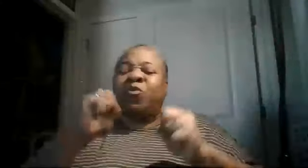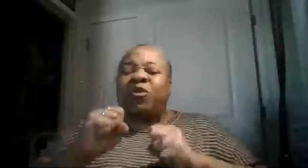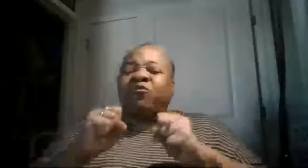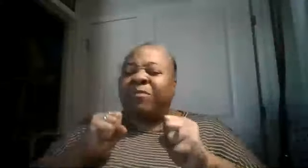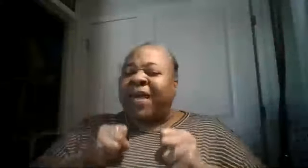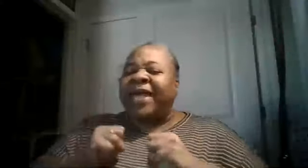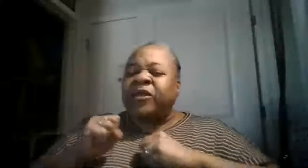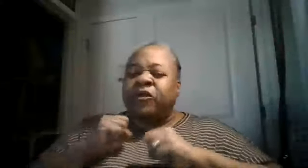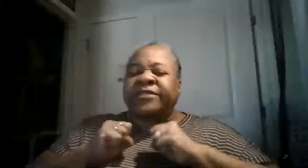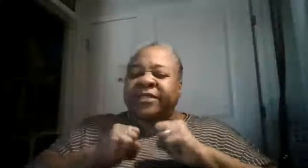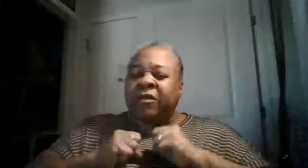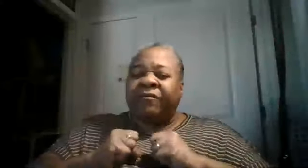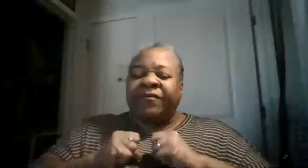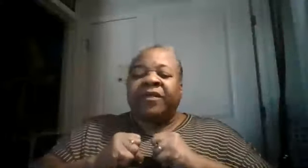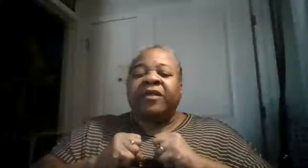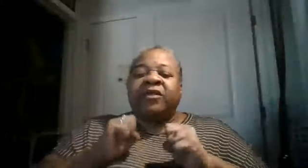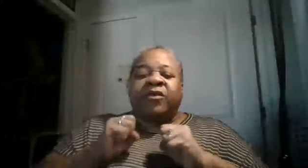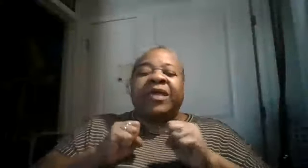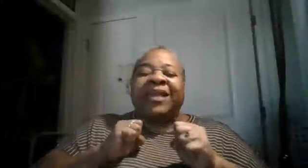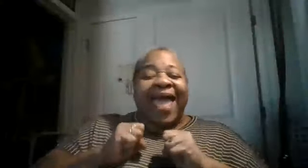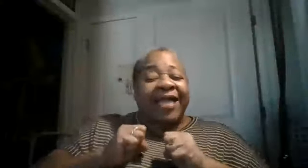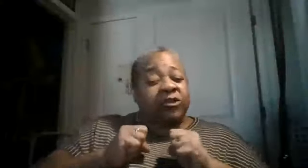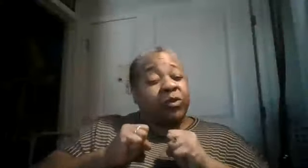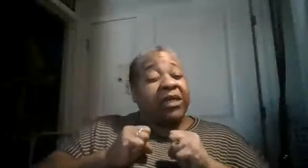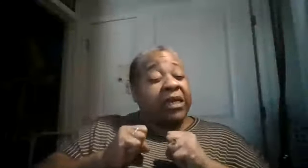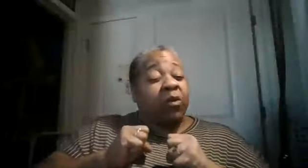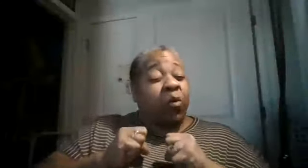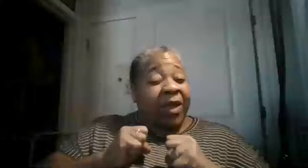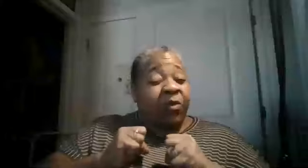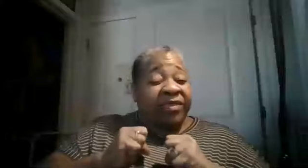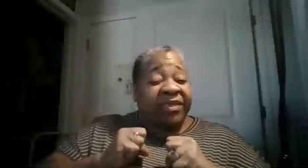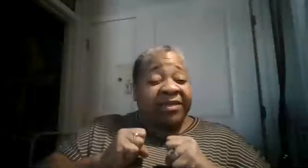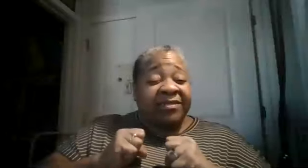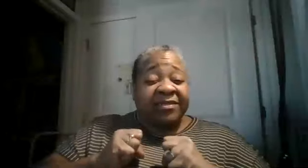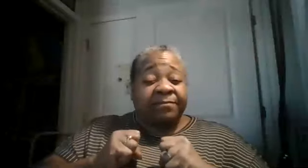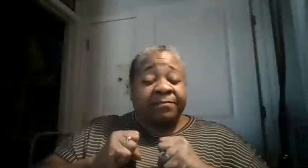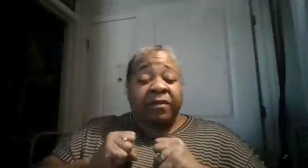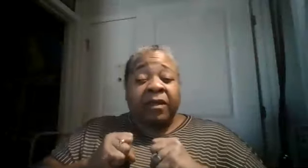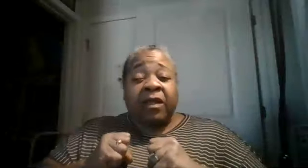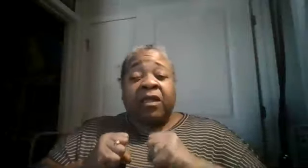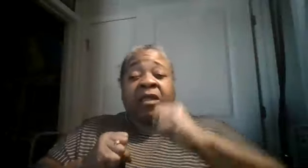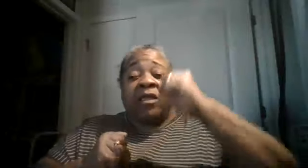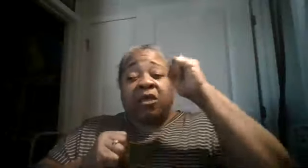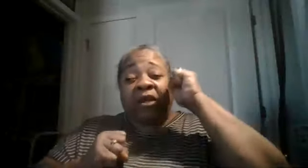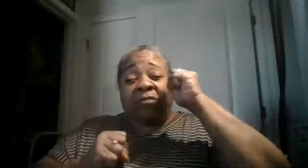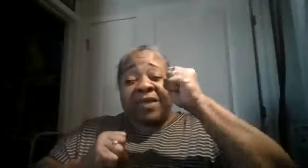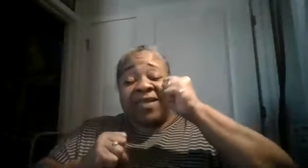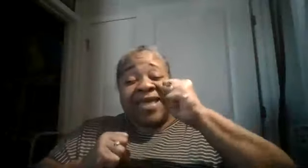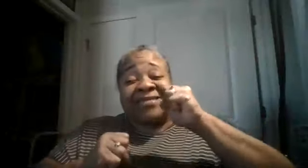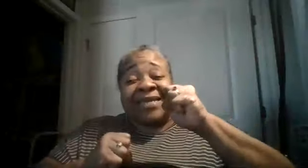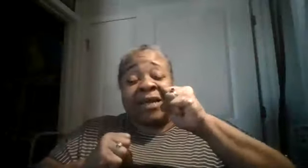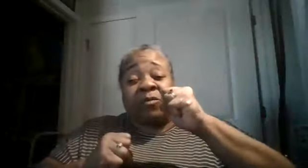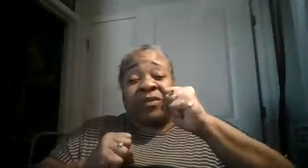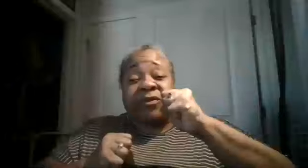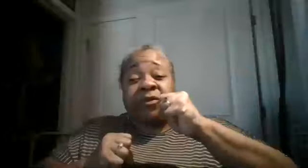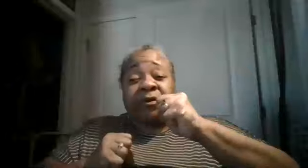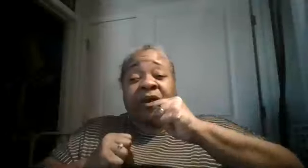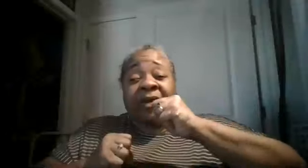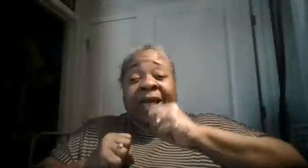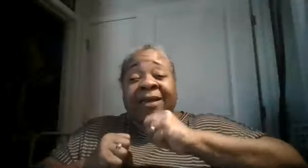to remind yourself, you can actually get away with this. You're going to make the S hand with your